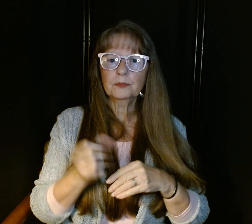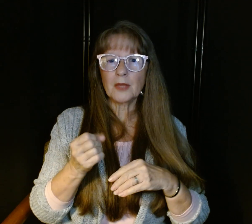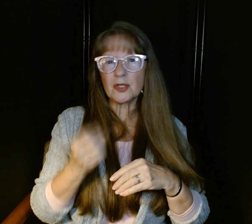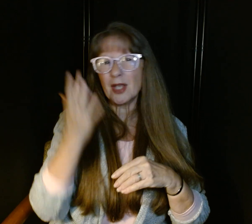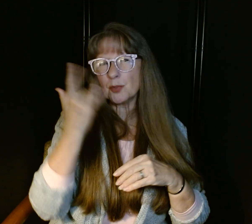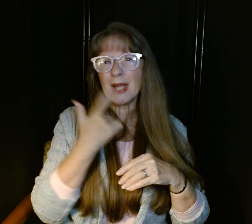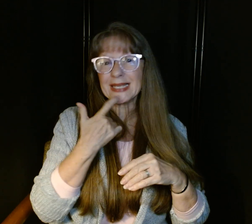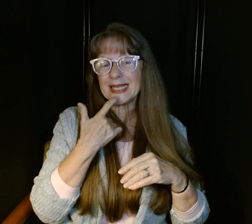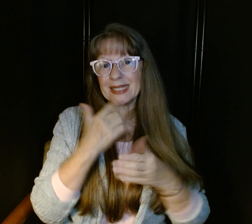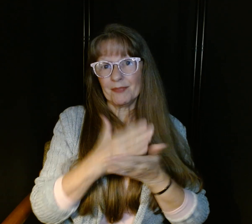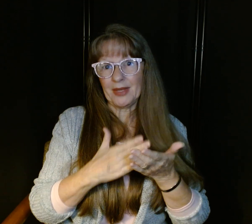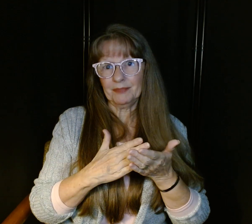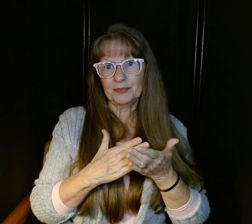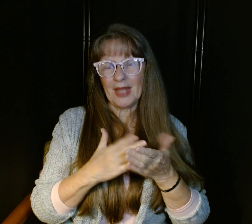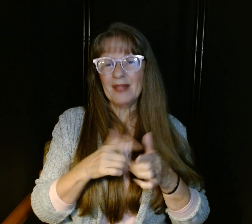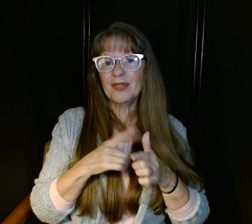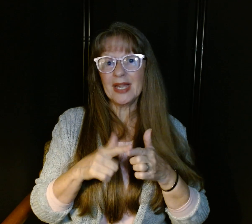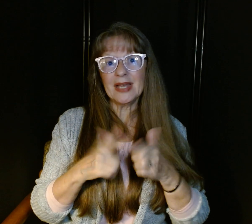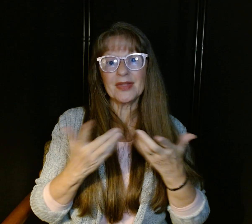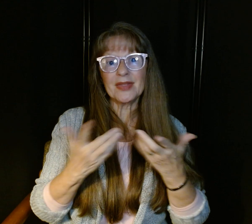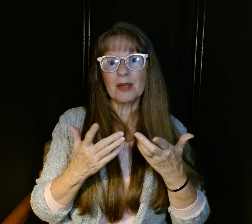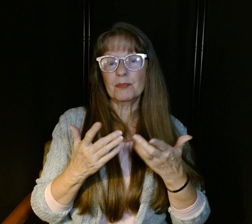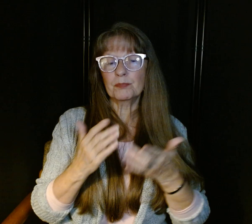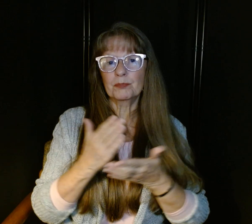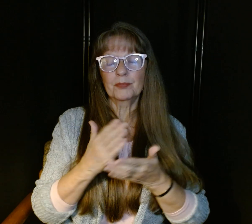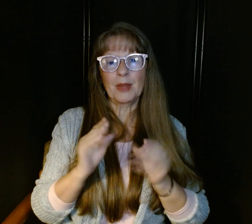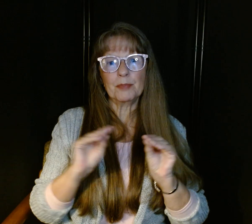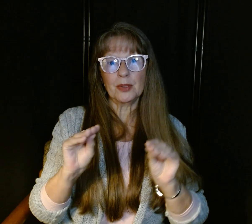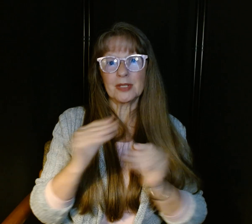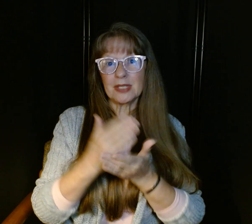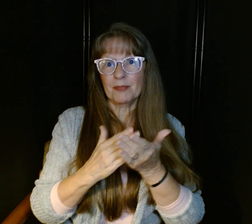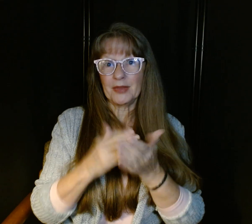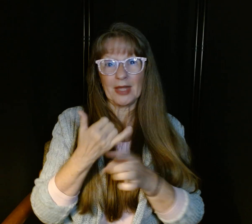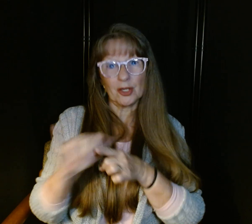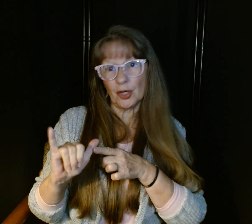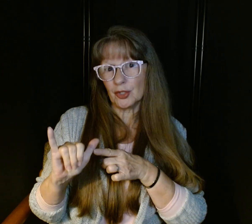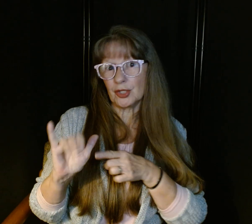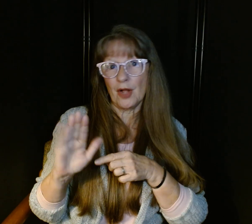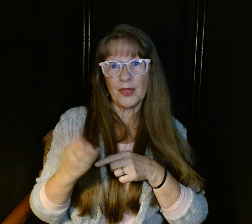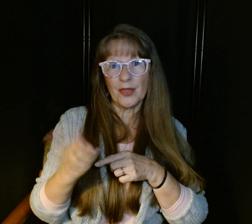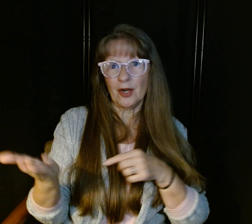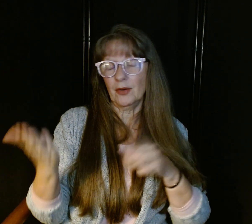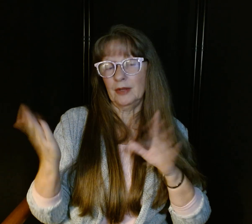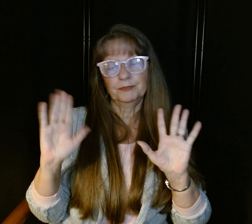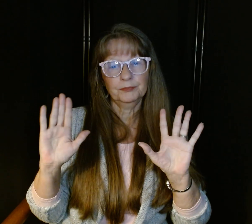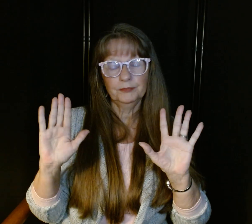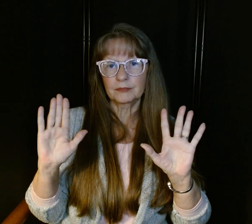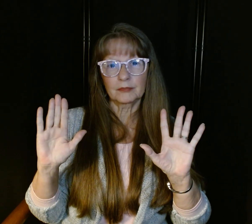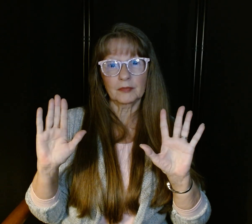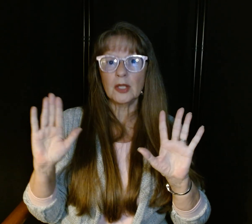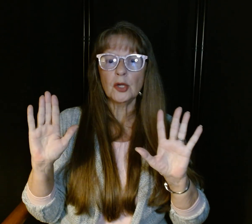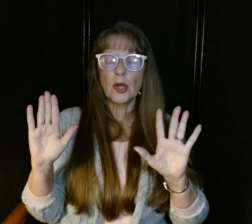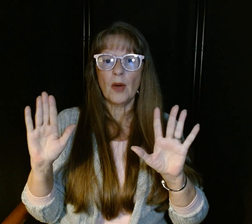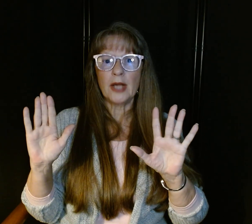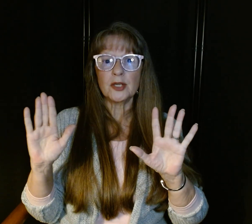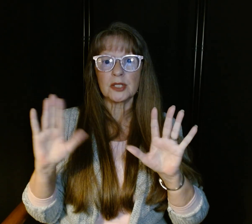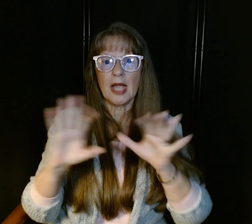So that's why I said something. And then they put something, they cursed on there, and I just kind